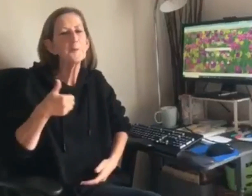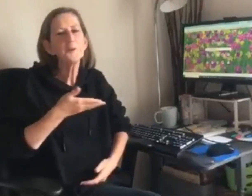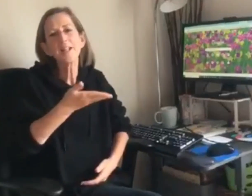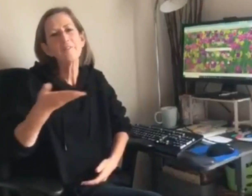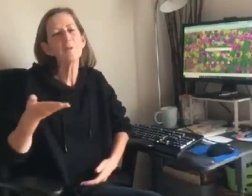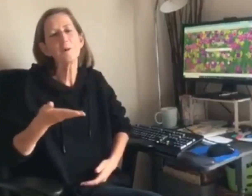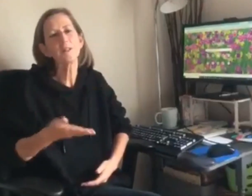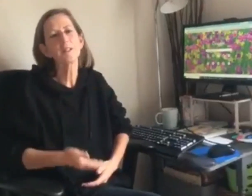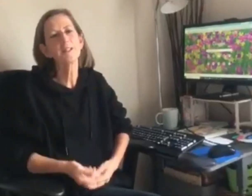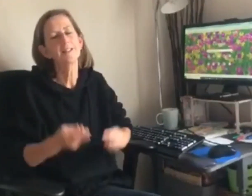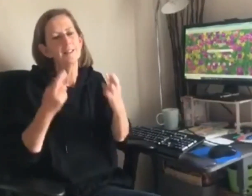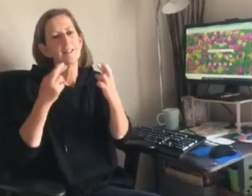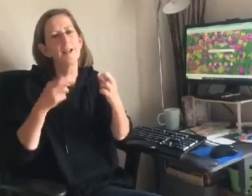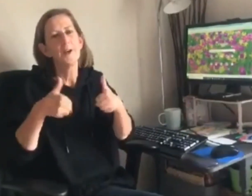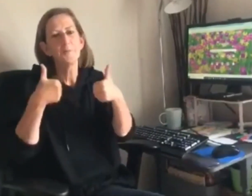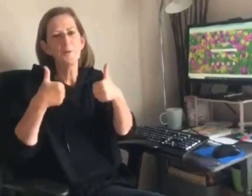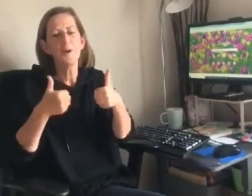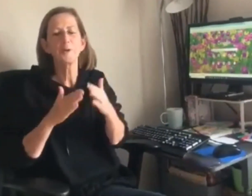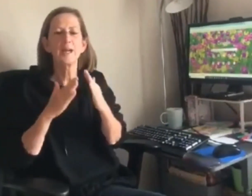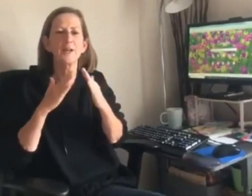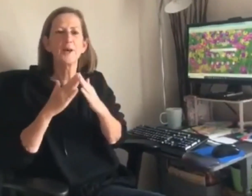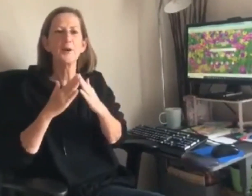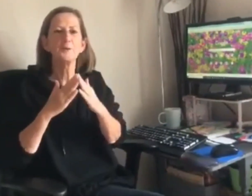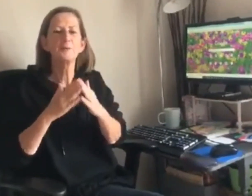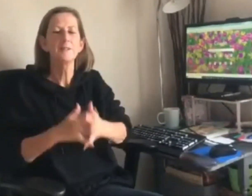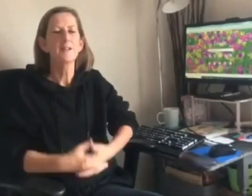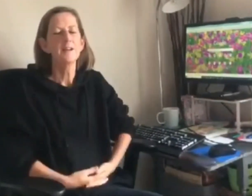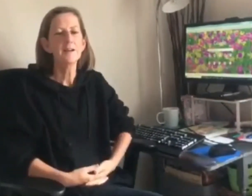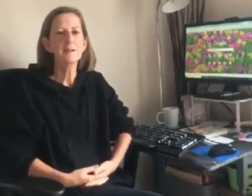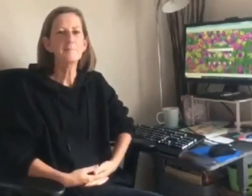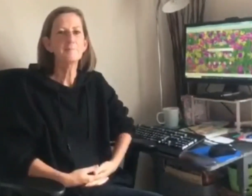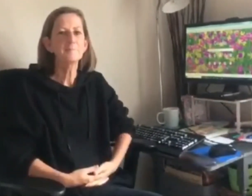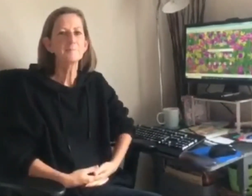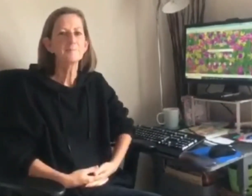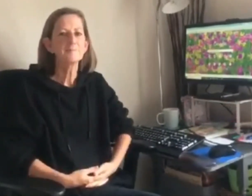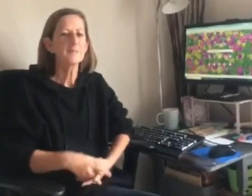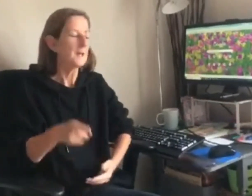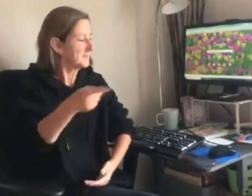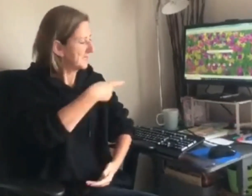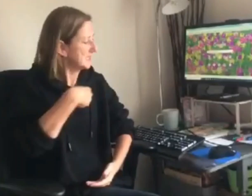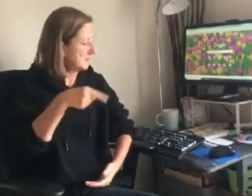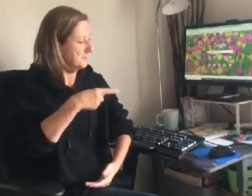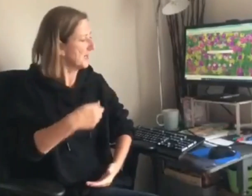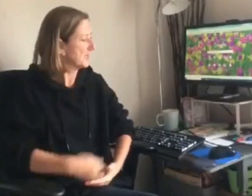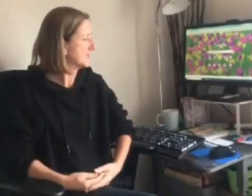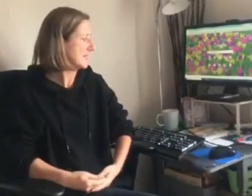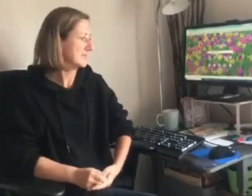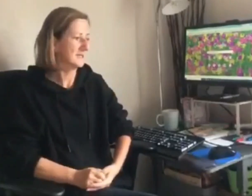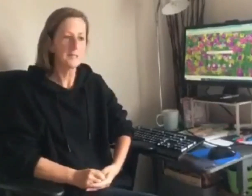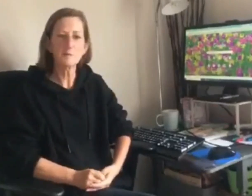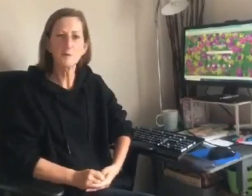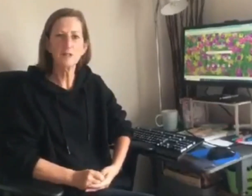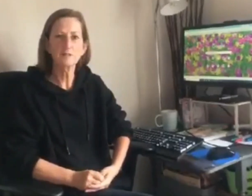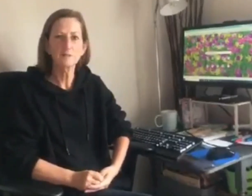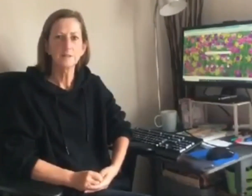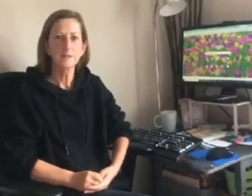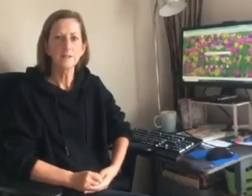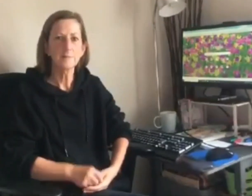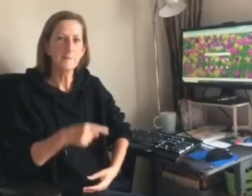Morning everybody, I hope you're okay at home. I'm sitting at my desk this morning. This